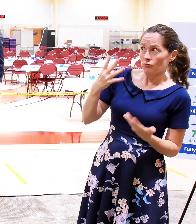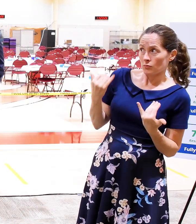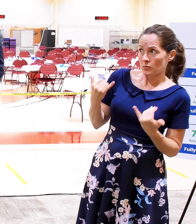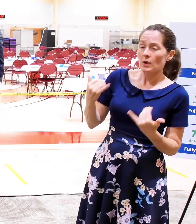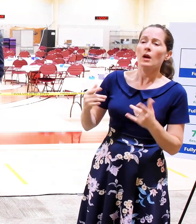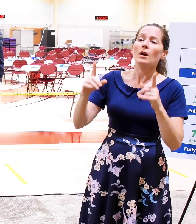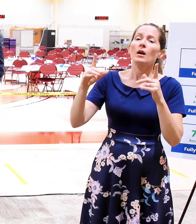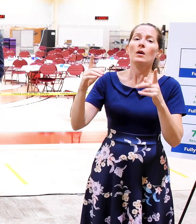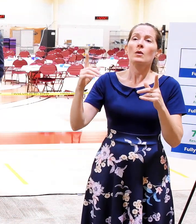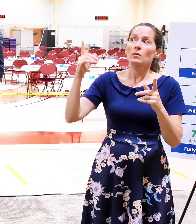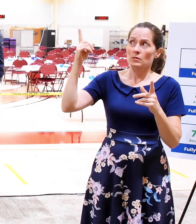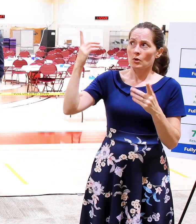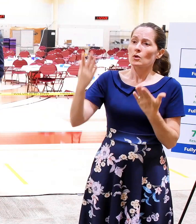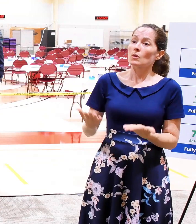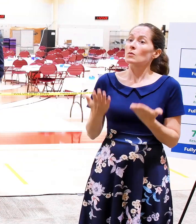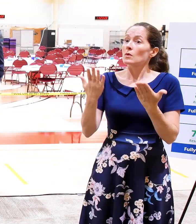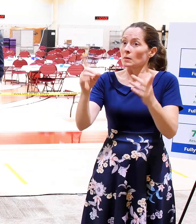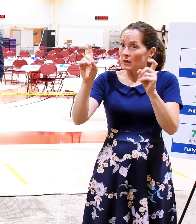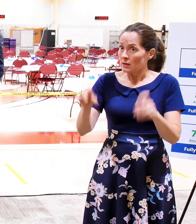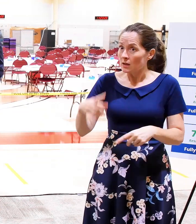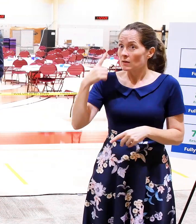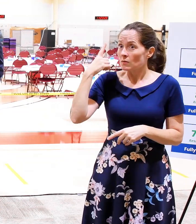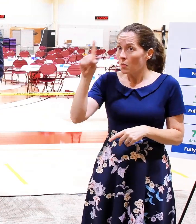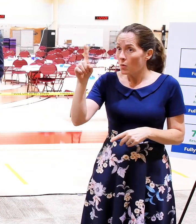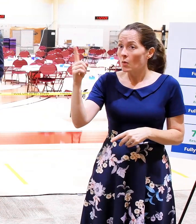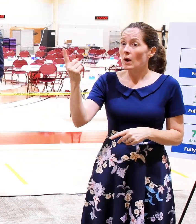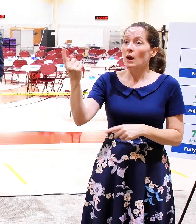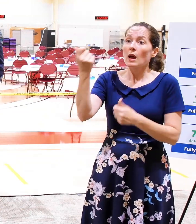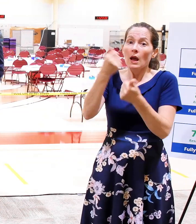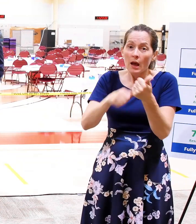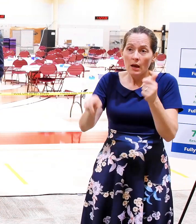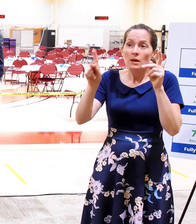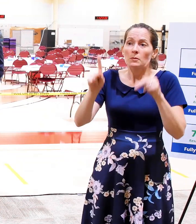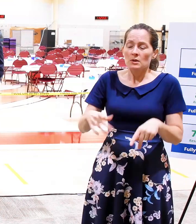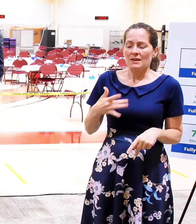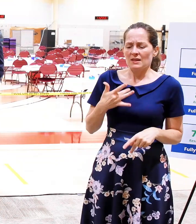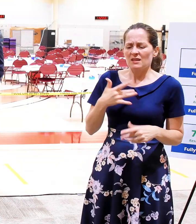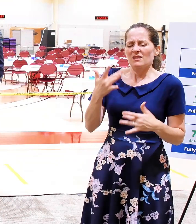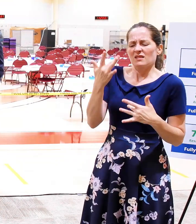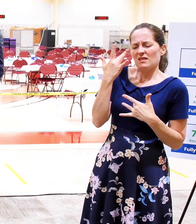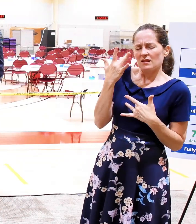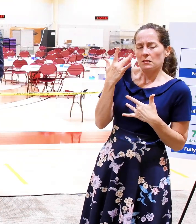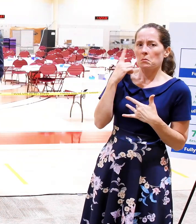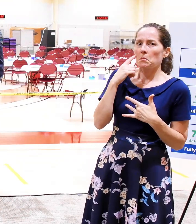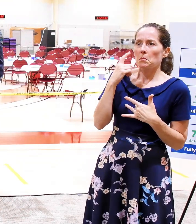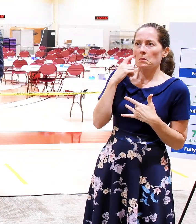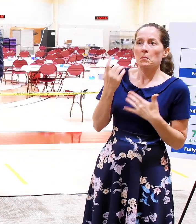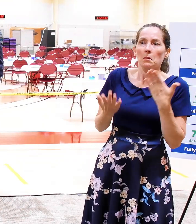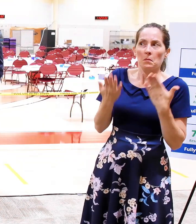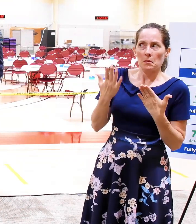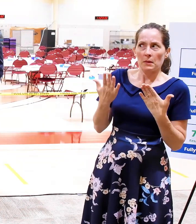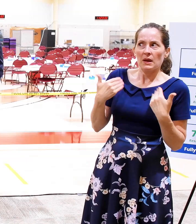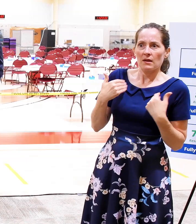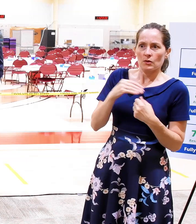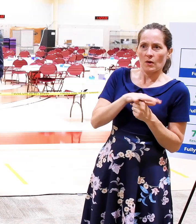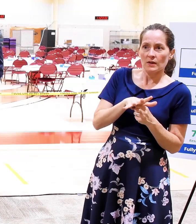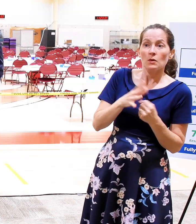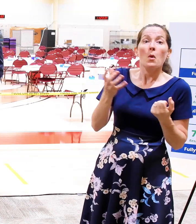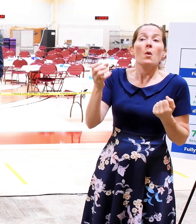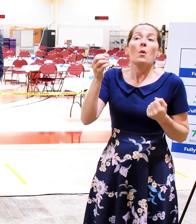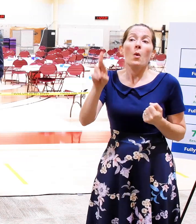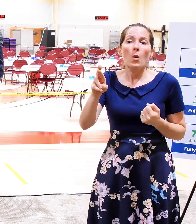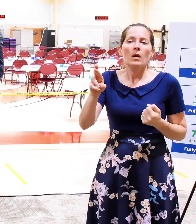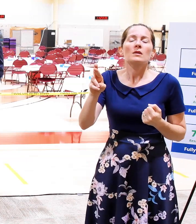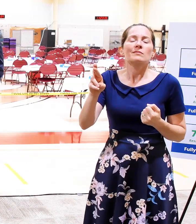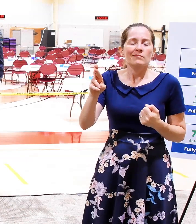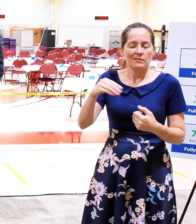for persons who are feeling ill and suspect they may have COVID or they have been exposed. The Maryland